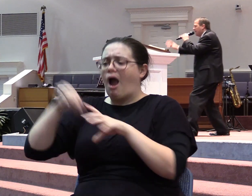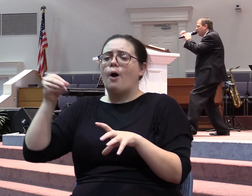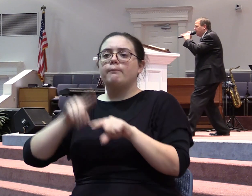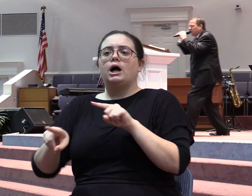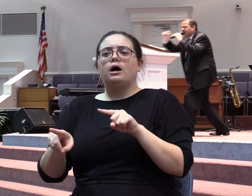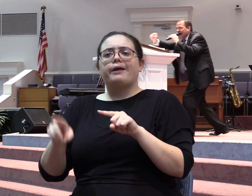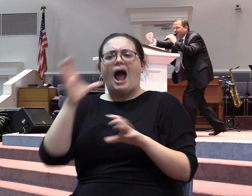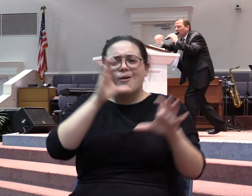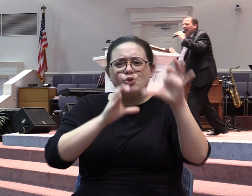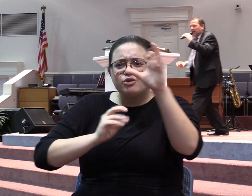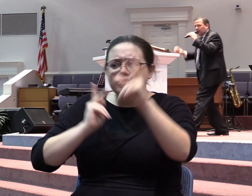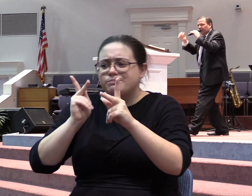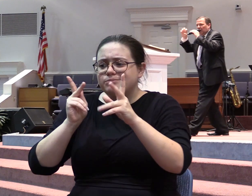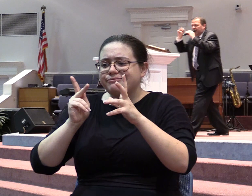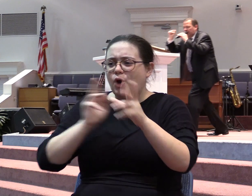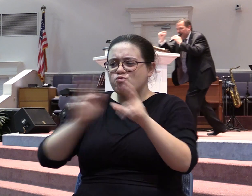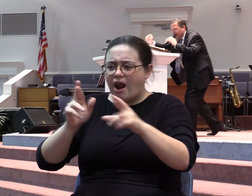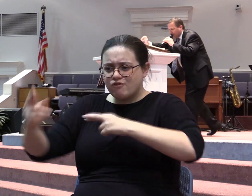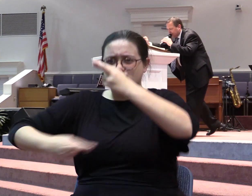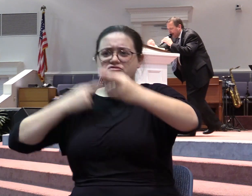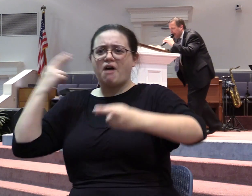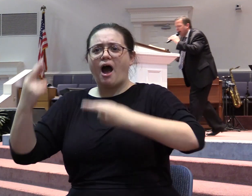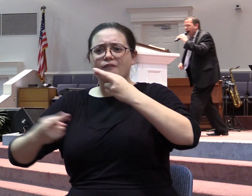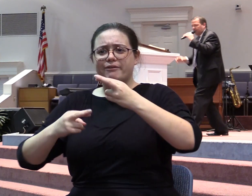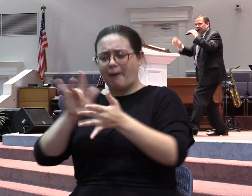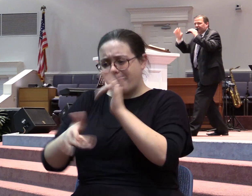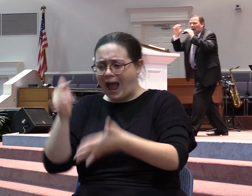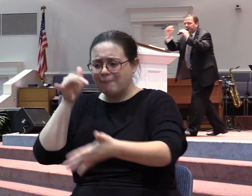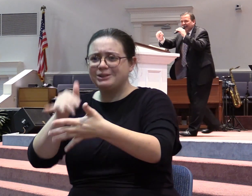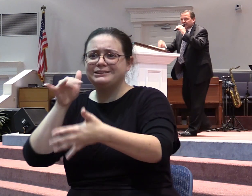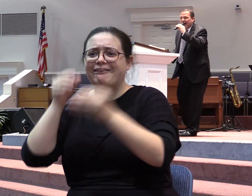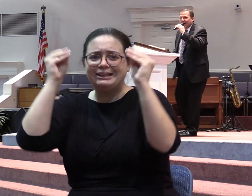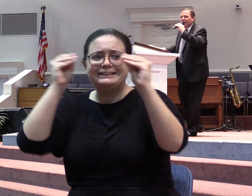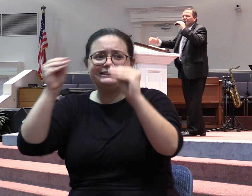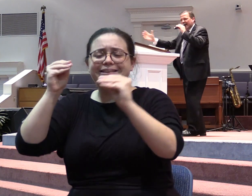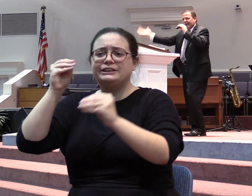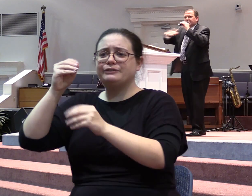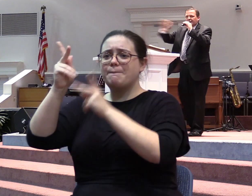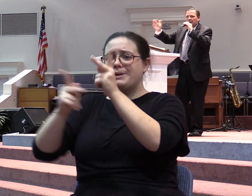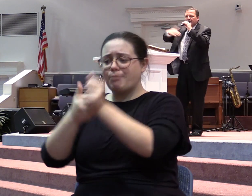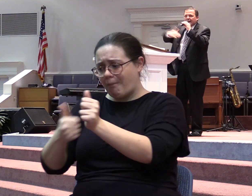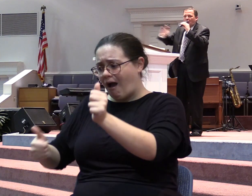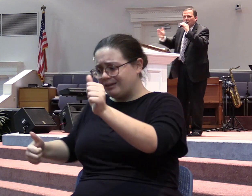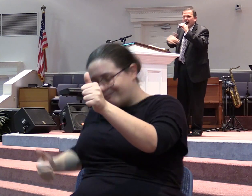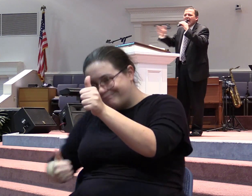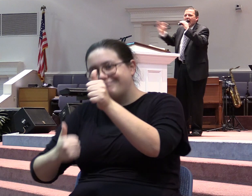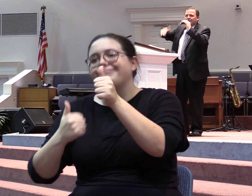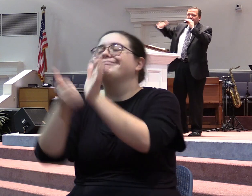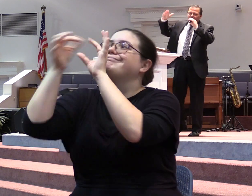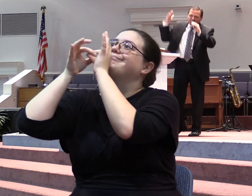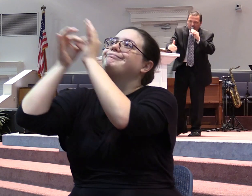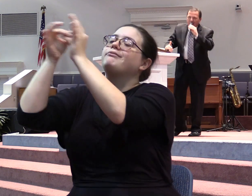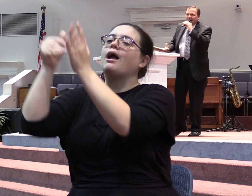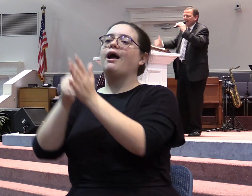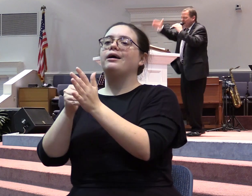But I'm looking for revival. I'm looking for another Bible study. I'm looking for a church that needs to come back home. I'm